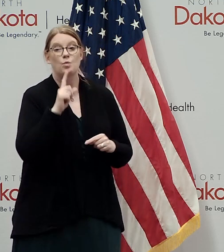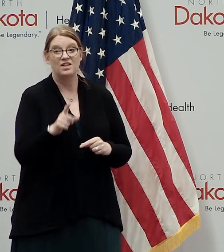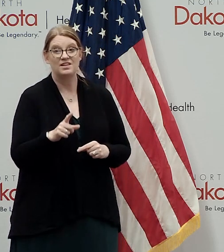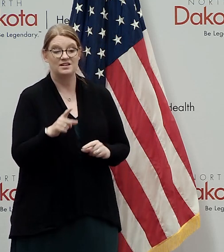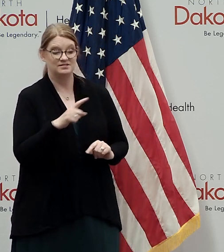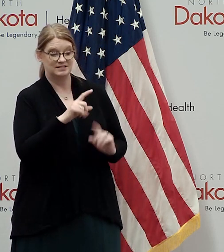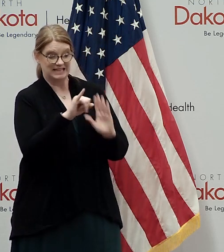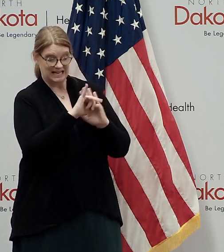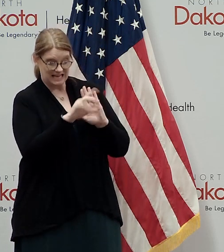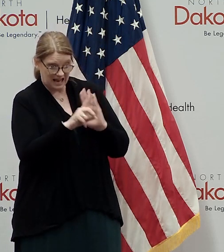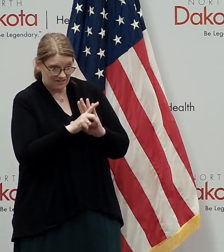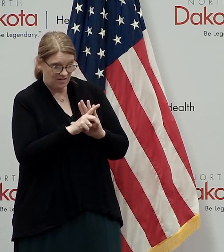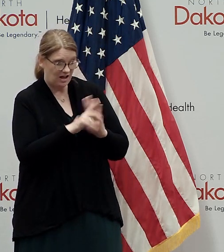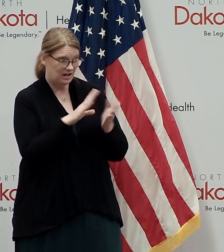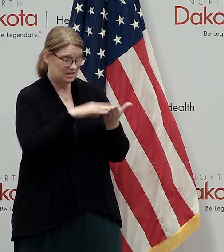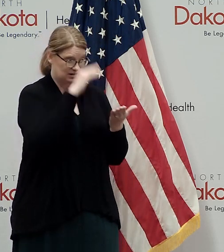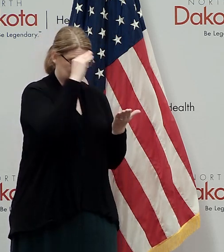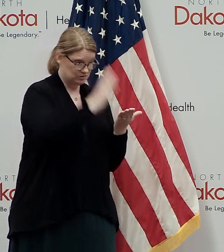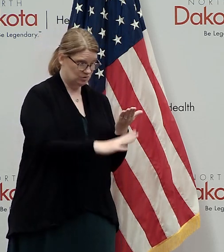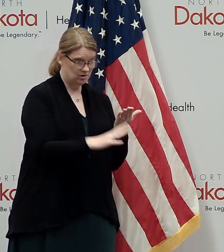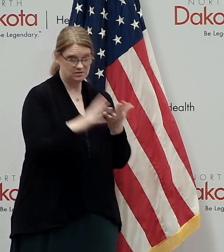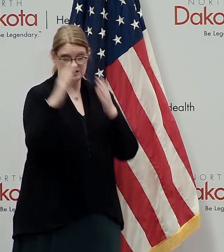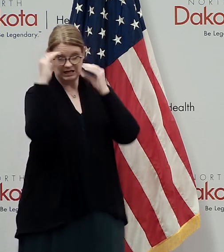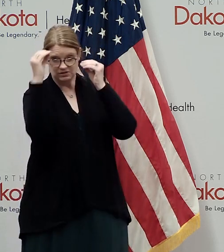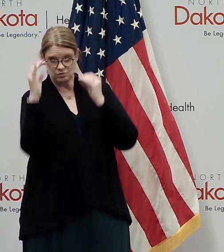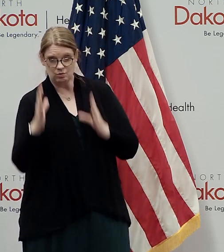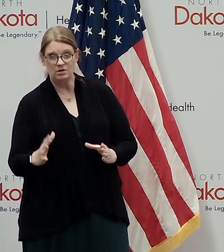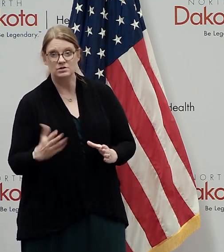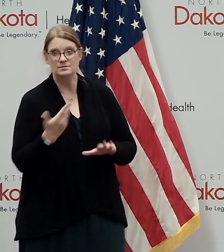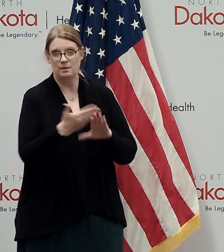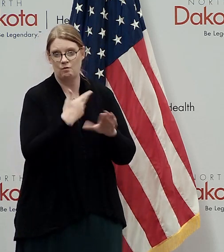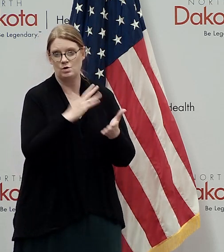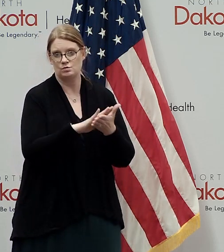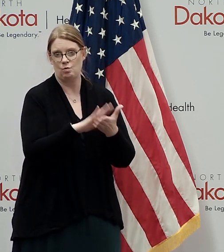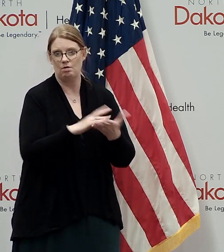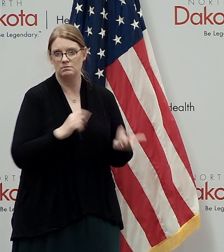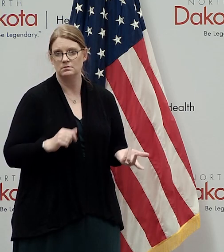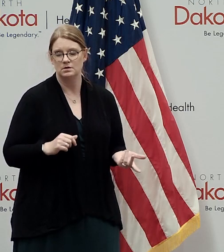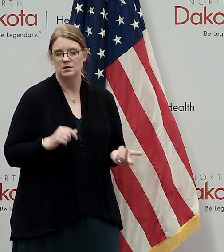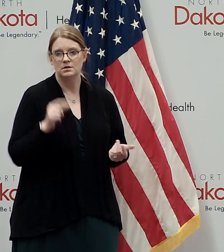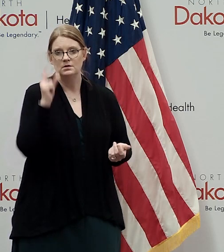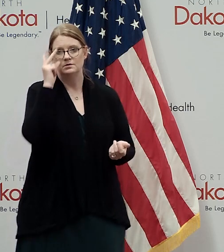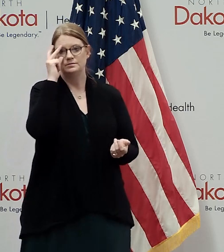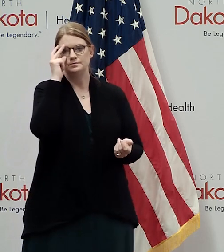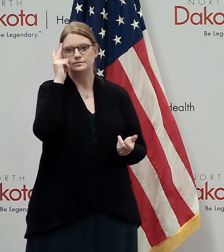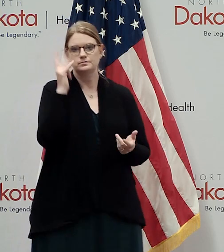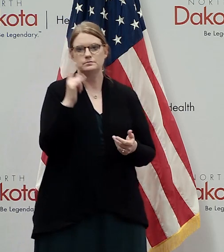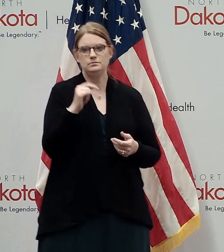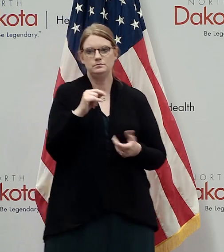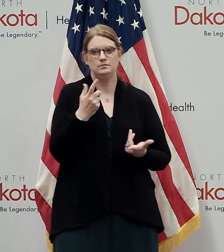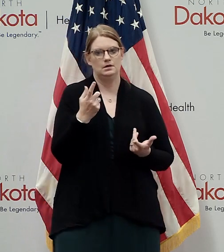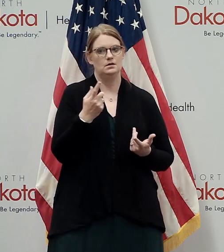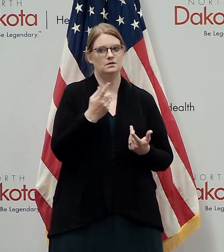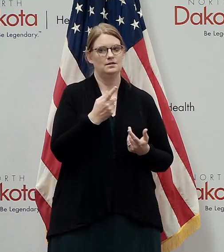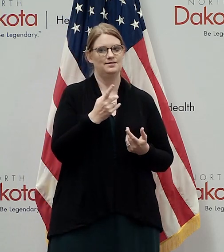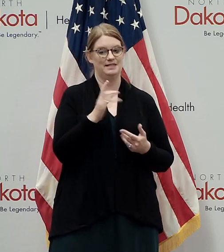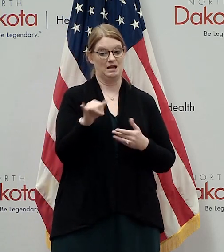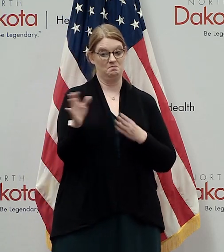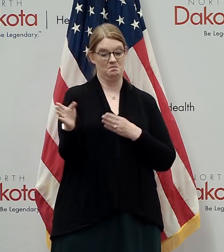and instructors before the school starts. And so I think the plan is never going on the shelf. I think it's going to be